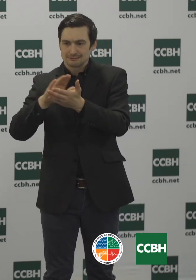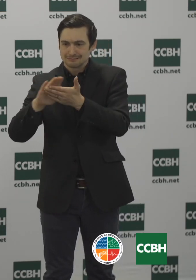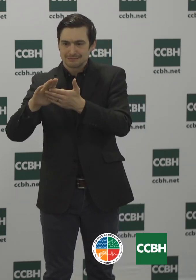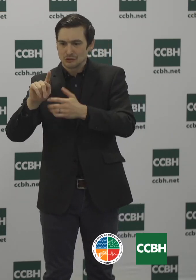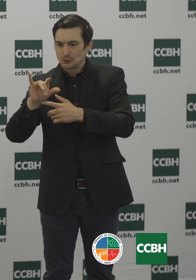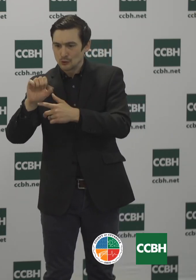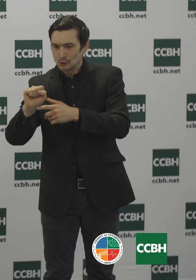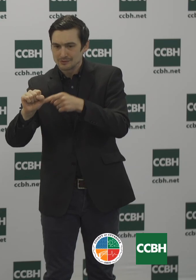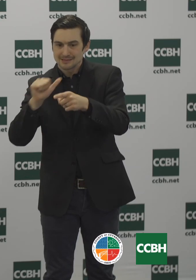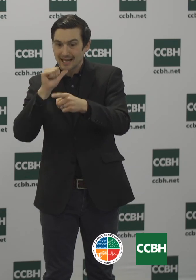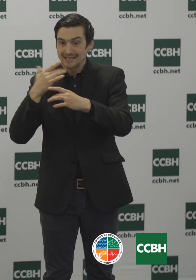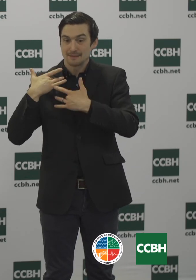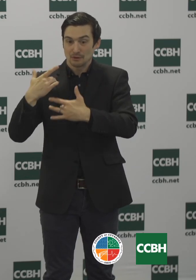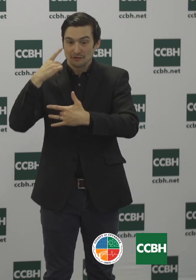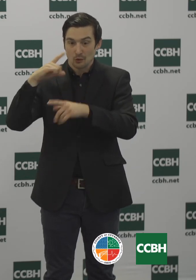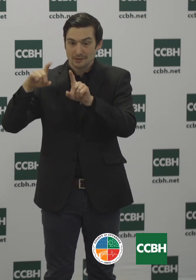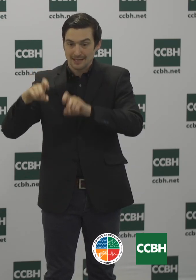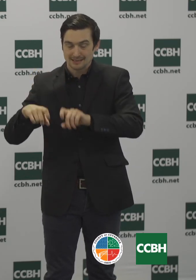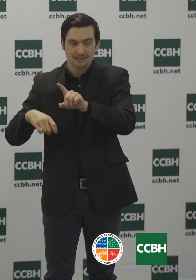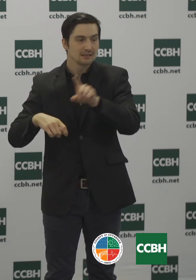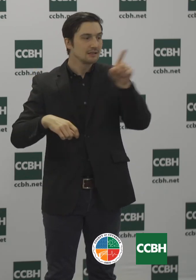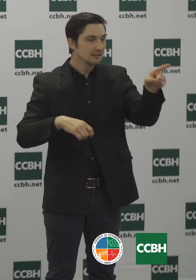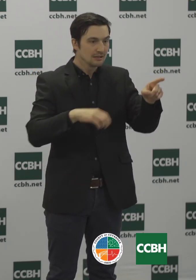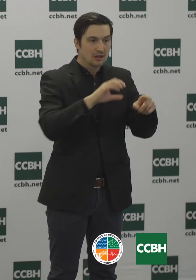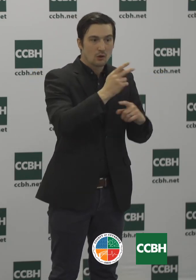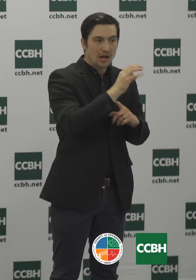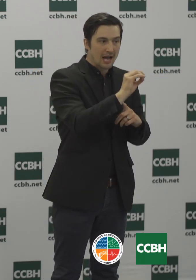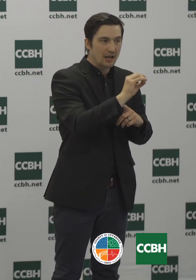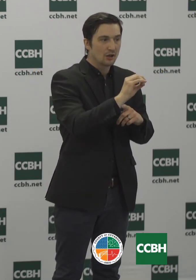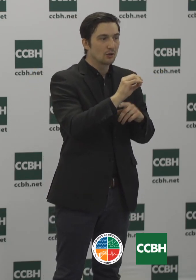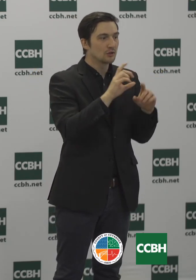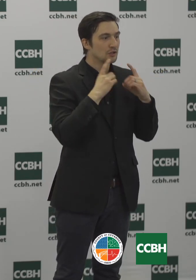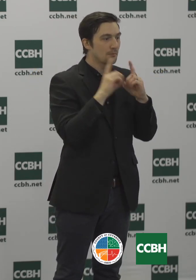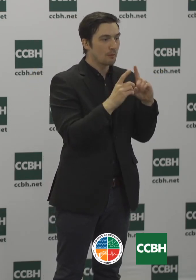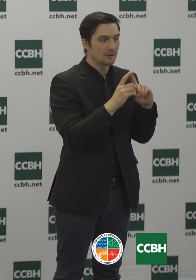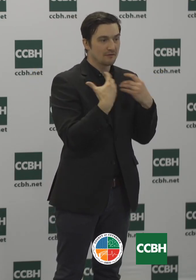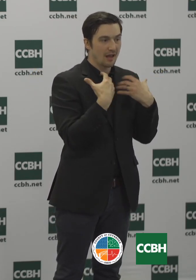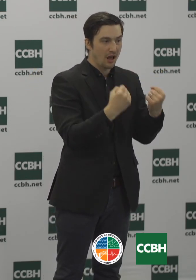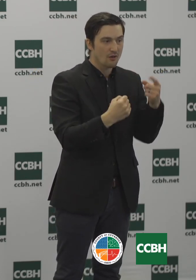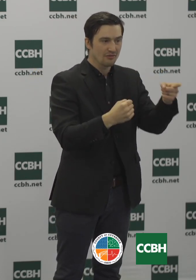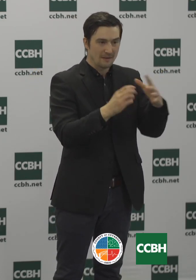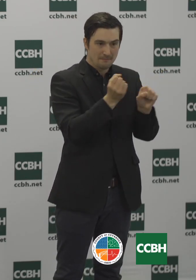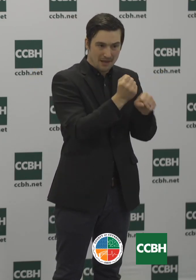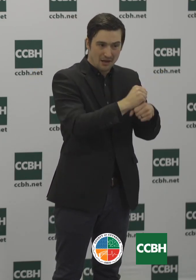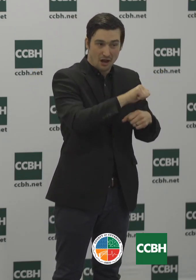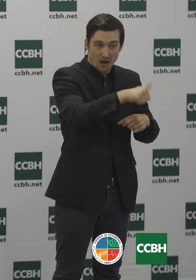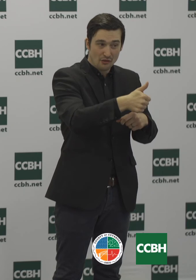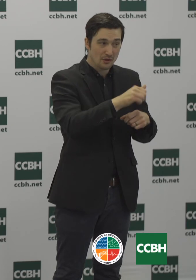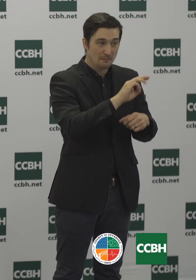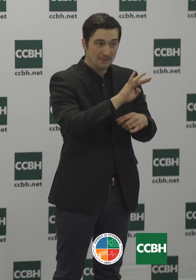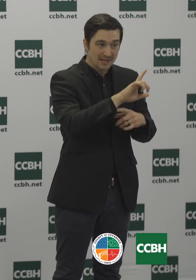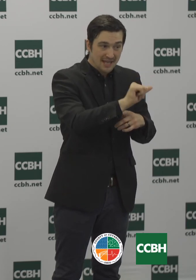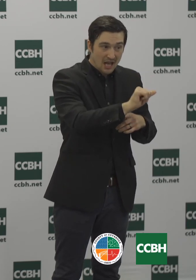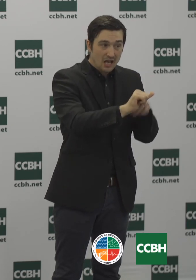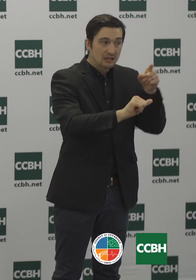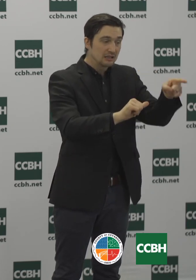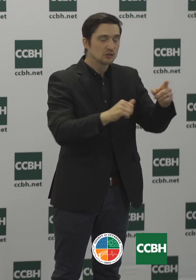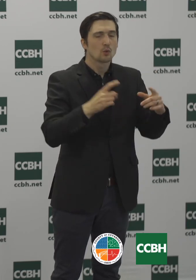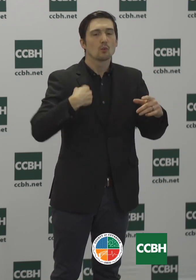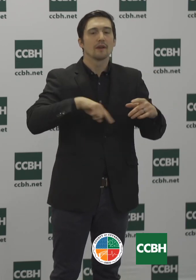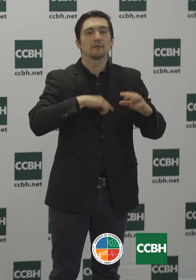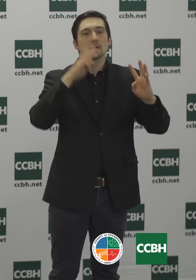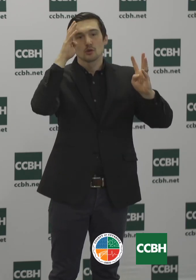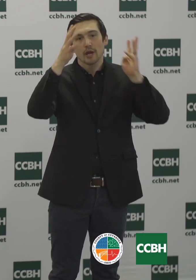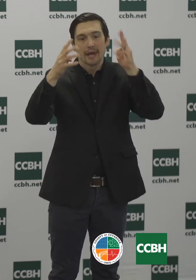Ohio Department of Health helped us find some viral transport media that was made. And so we were creative about those. So those will